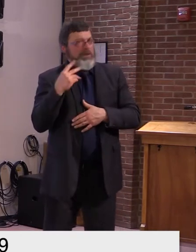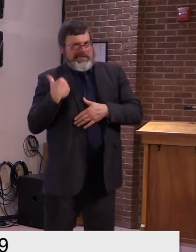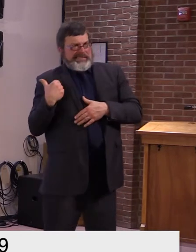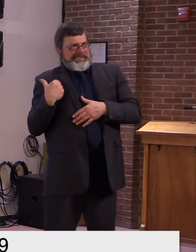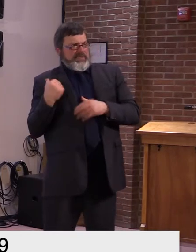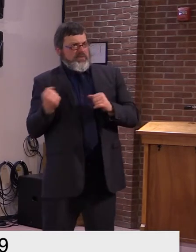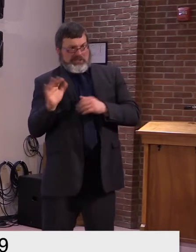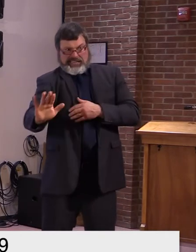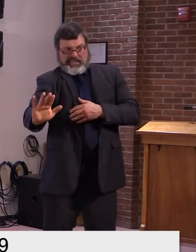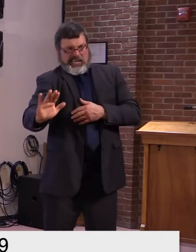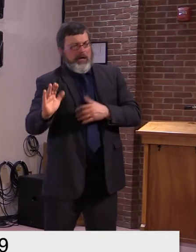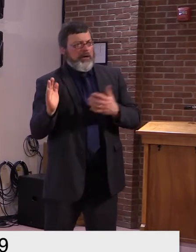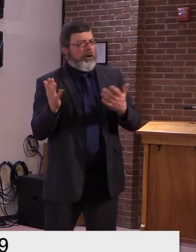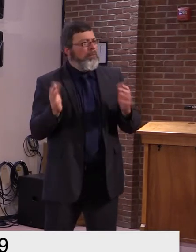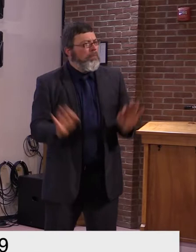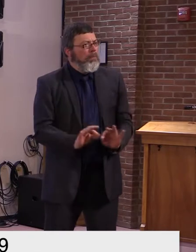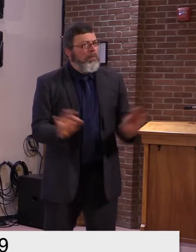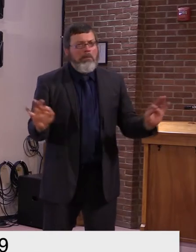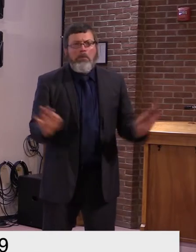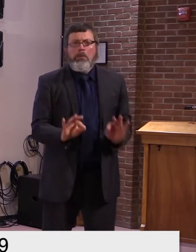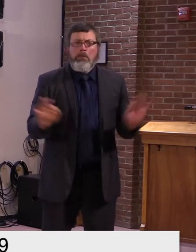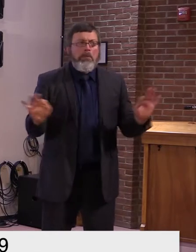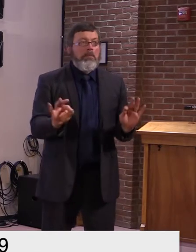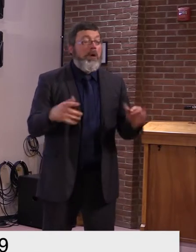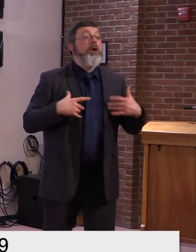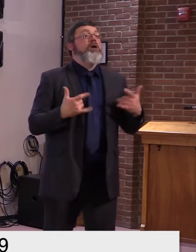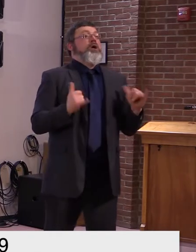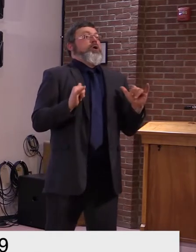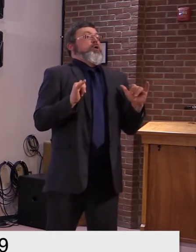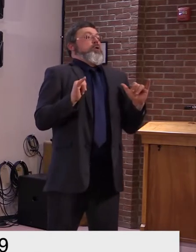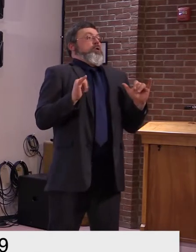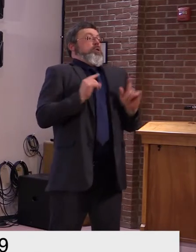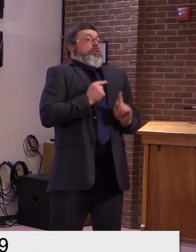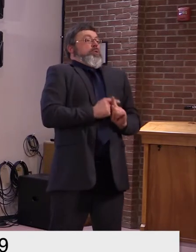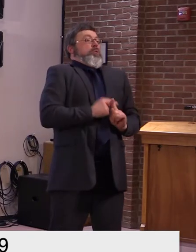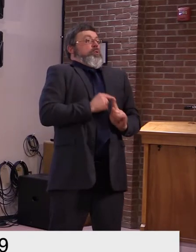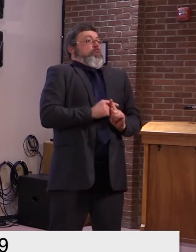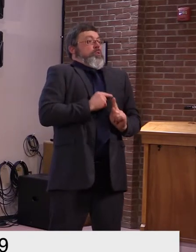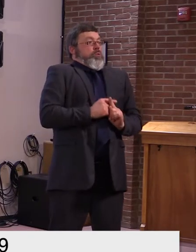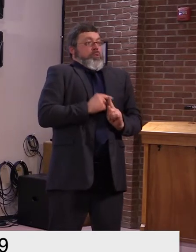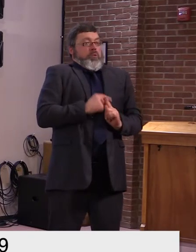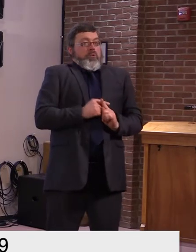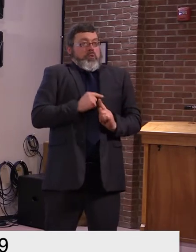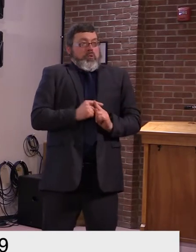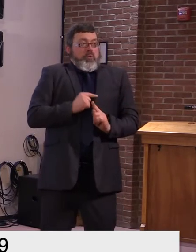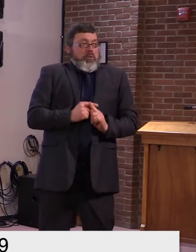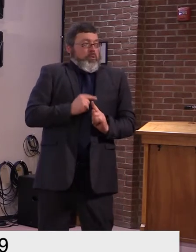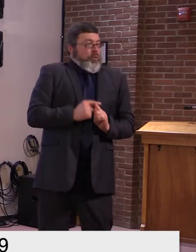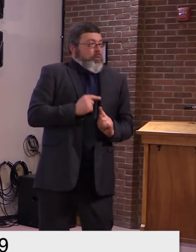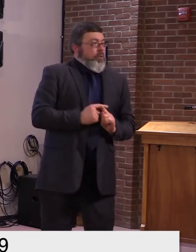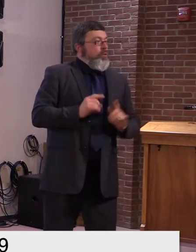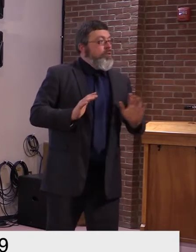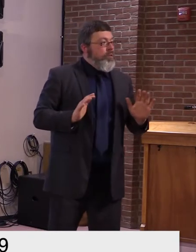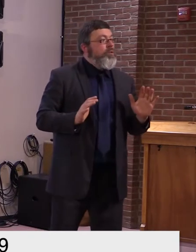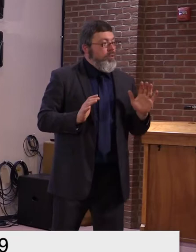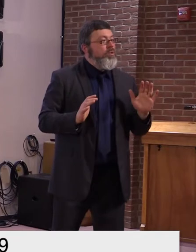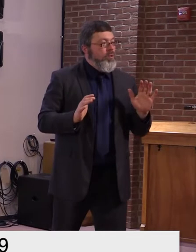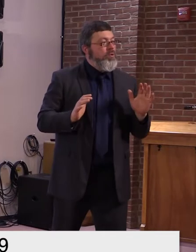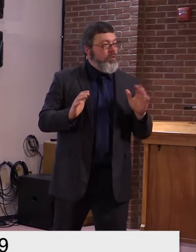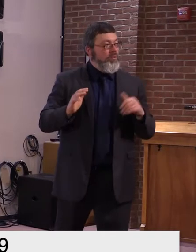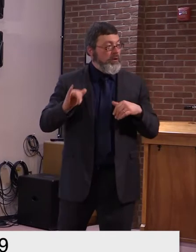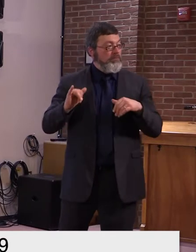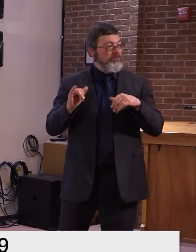confident that our more optimistic outcome will come into play. Further, the increased rate of flu vaccination by Vermonters